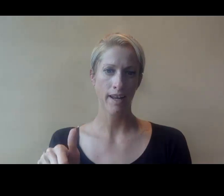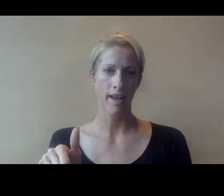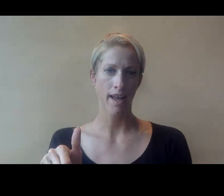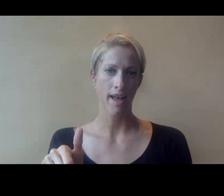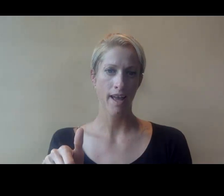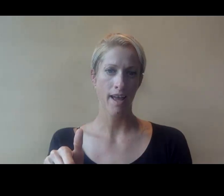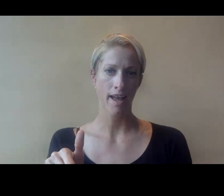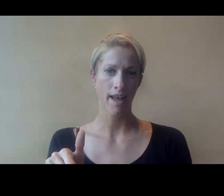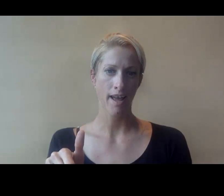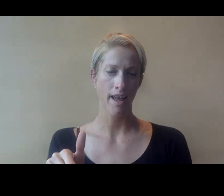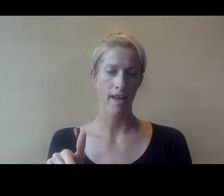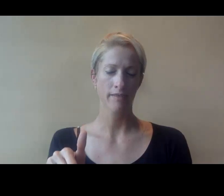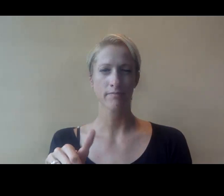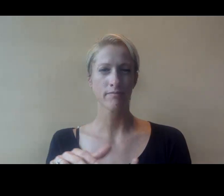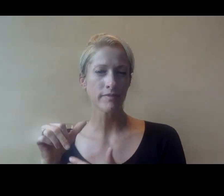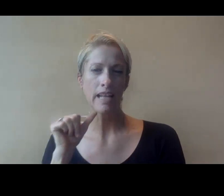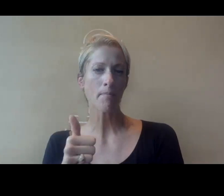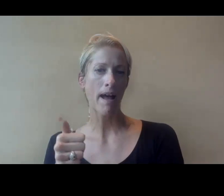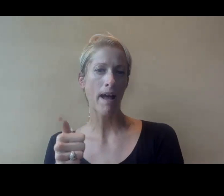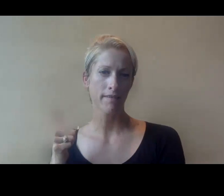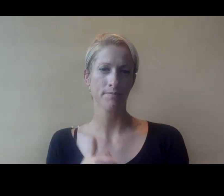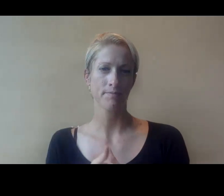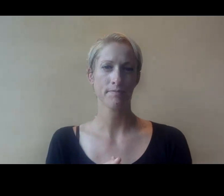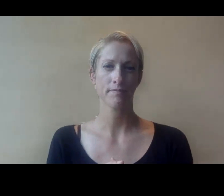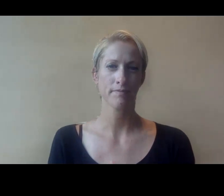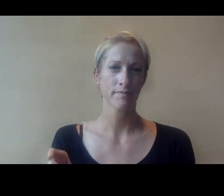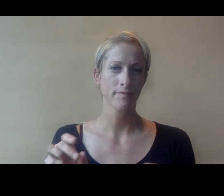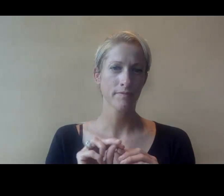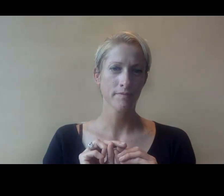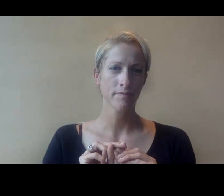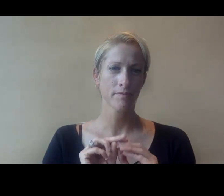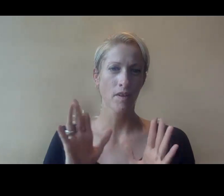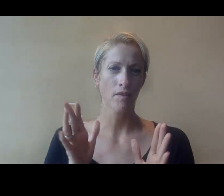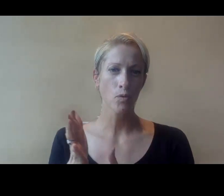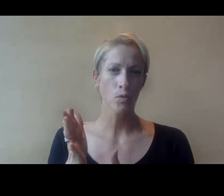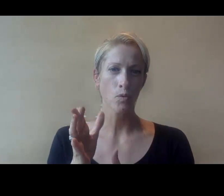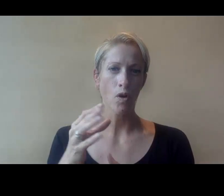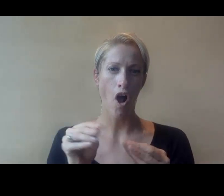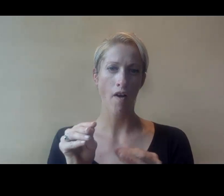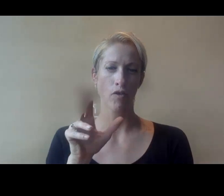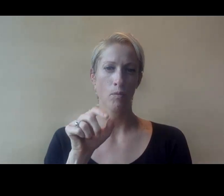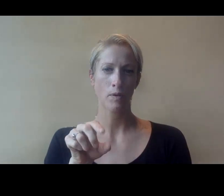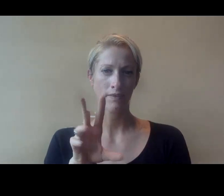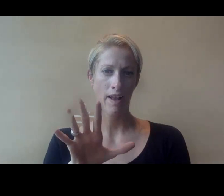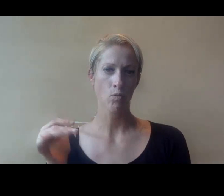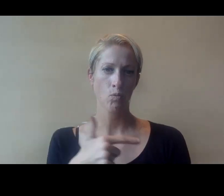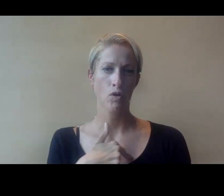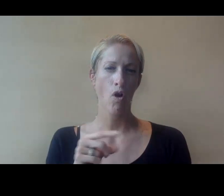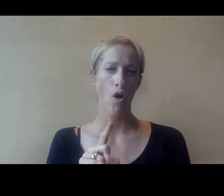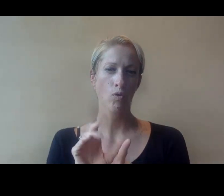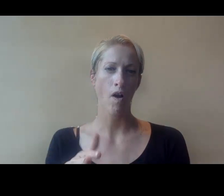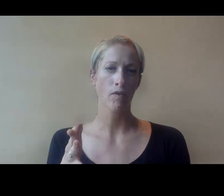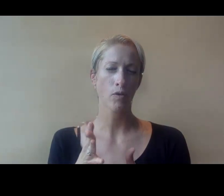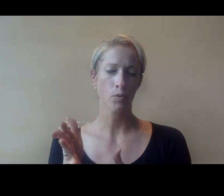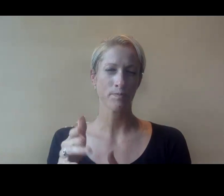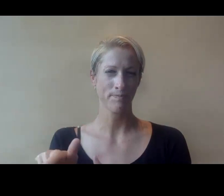If we're teaching Office 365, that's what we're also offering to use around the college. So through multiple programs,